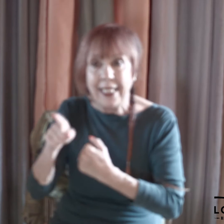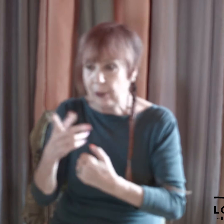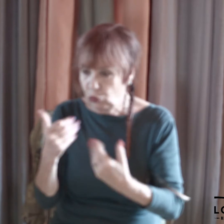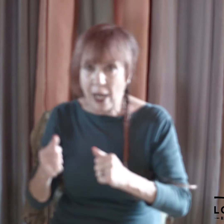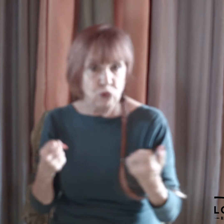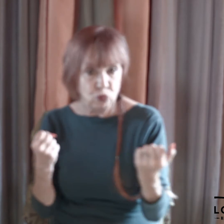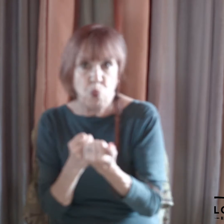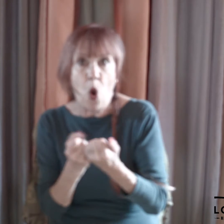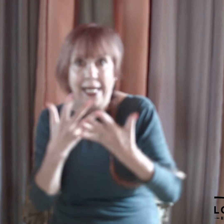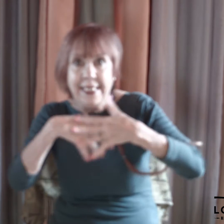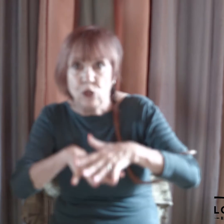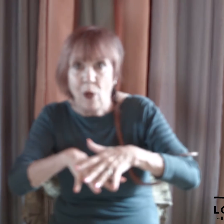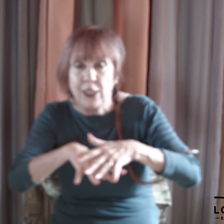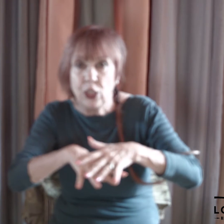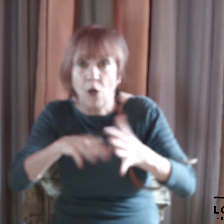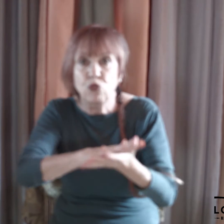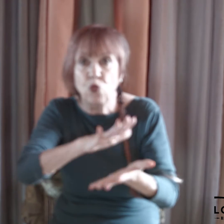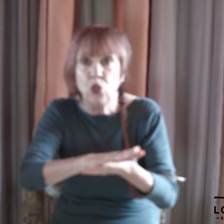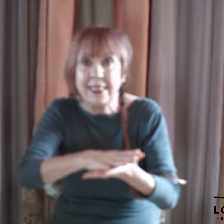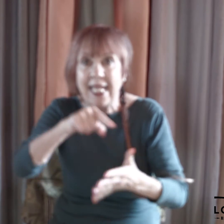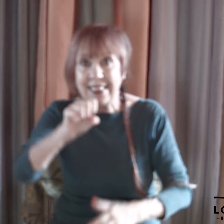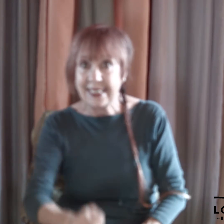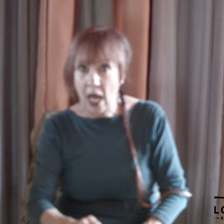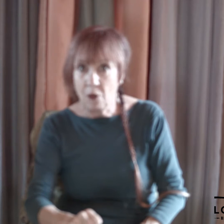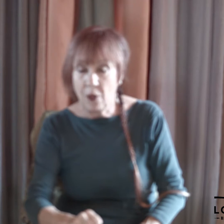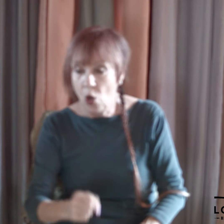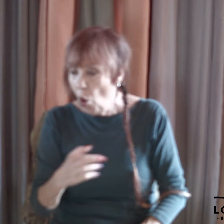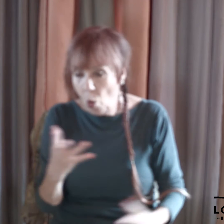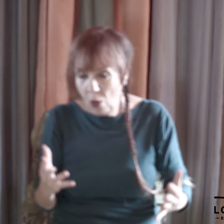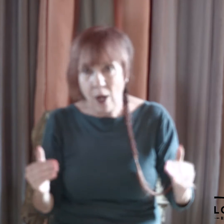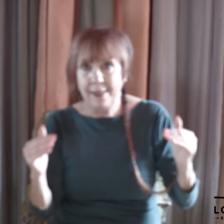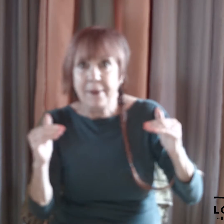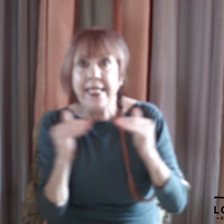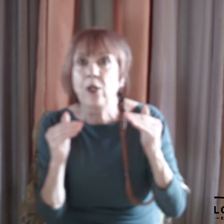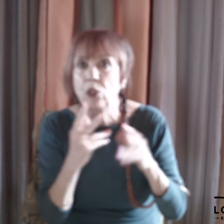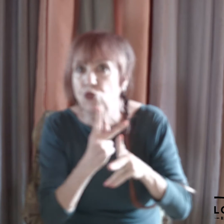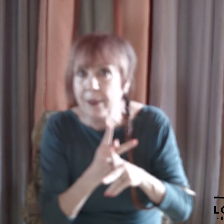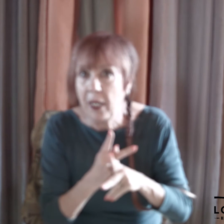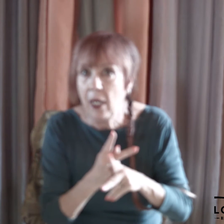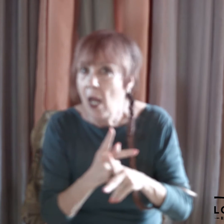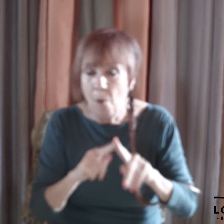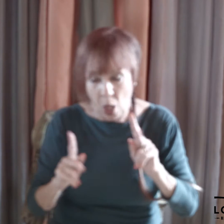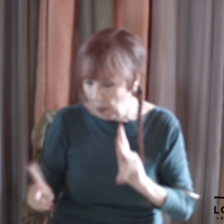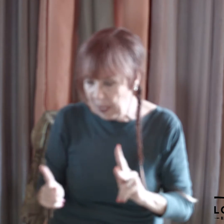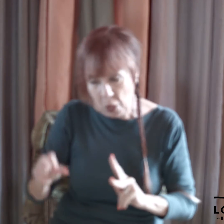on the integration of schools in the South, or even some kind of equal treatment, and being beaten and chased